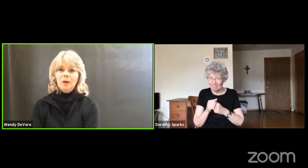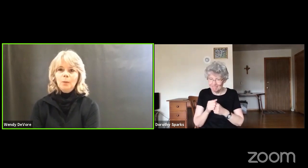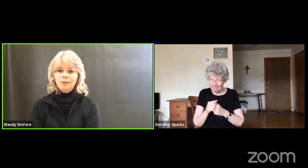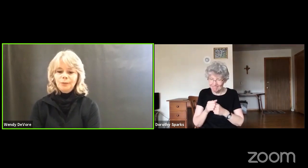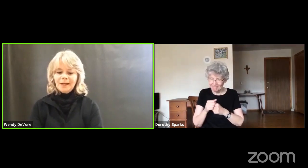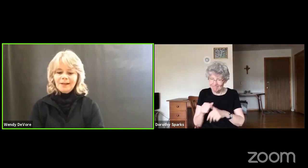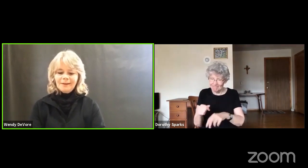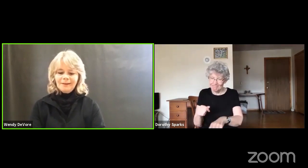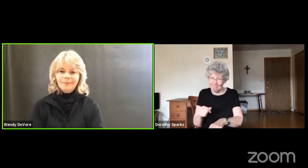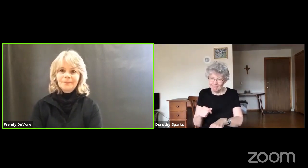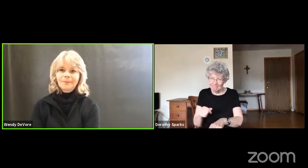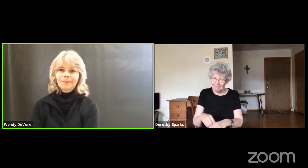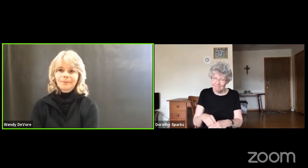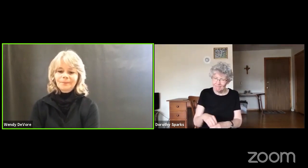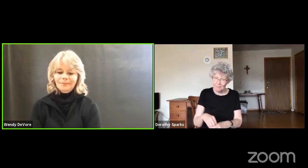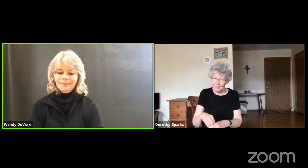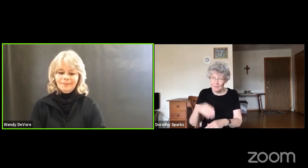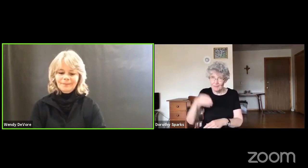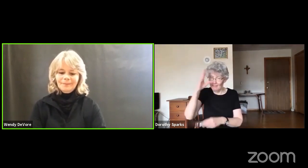It was written